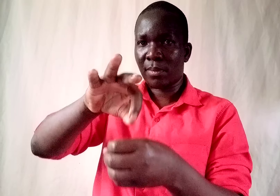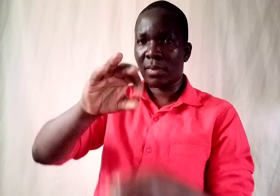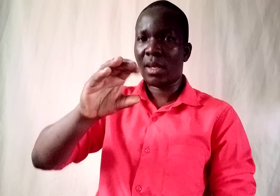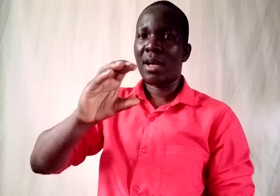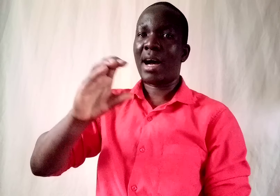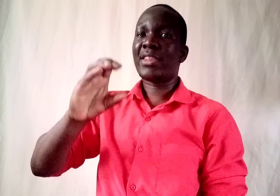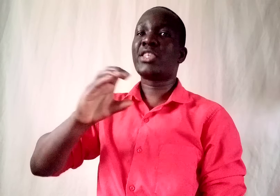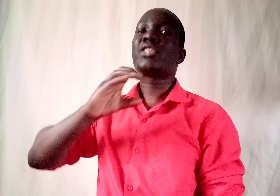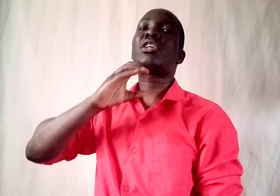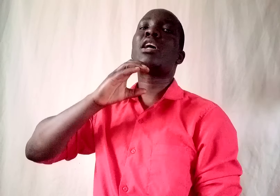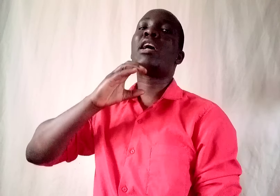And this is